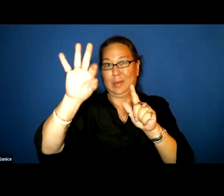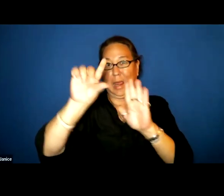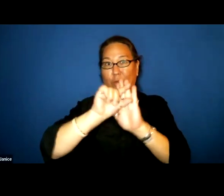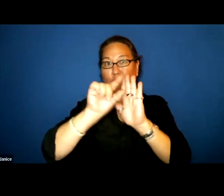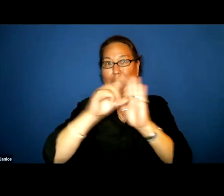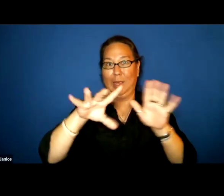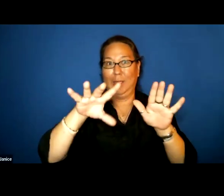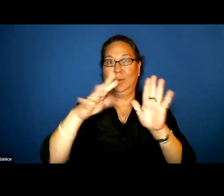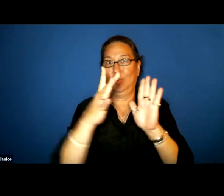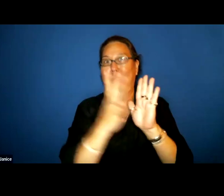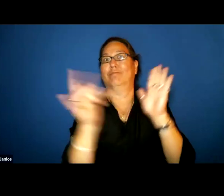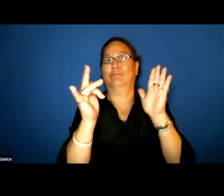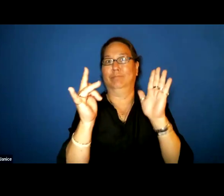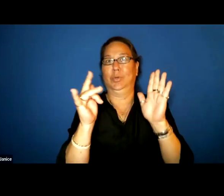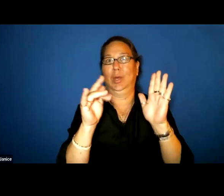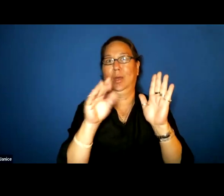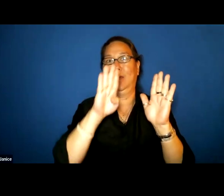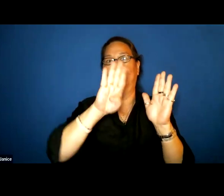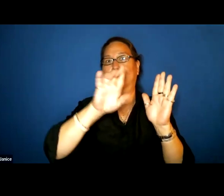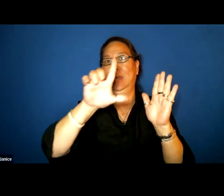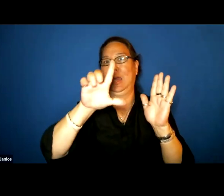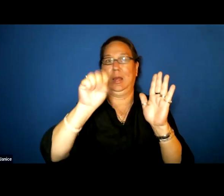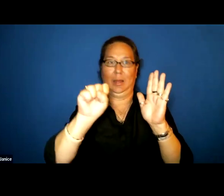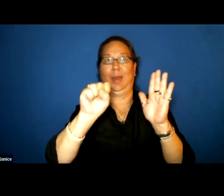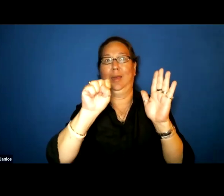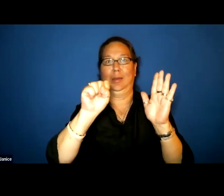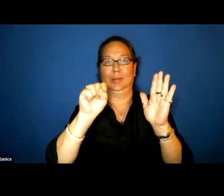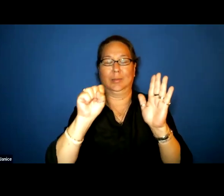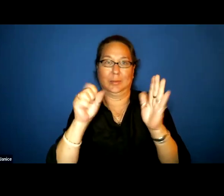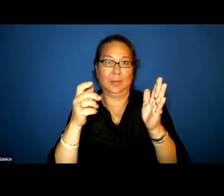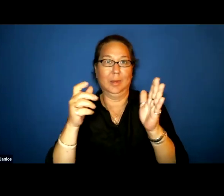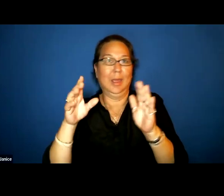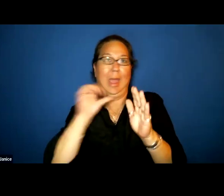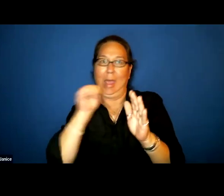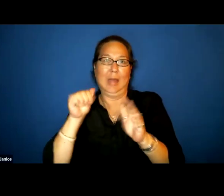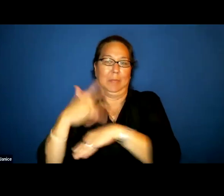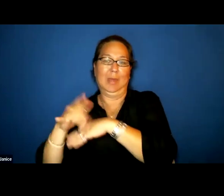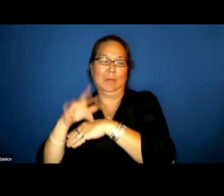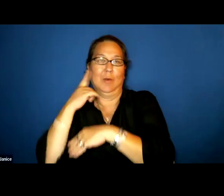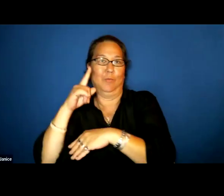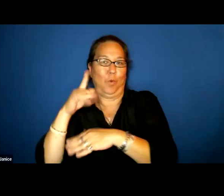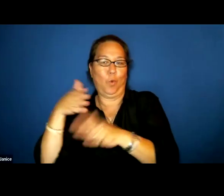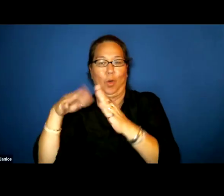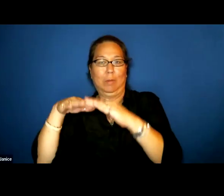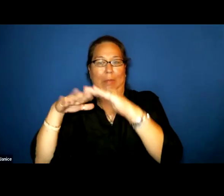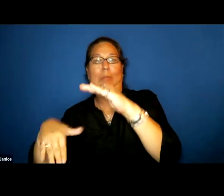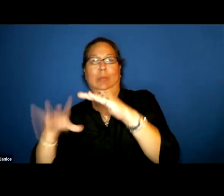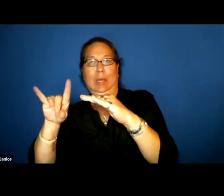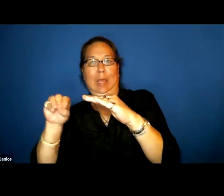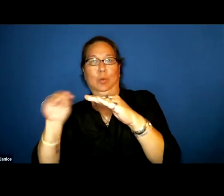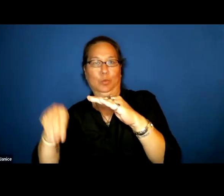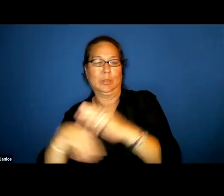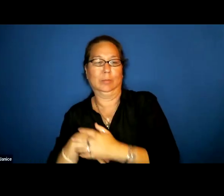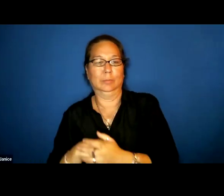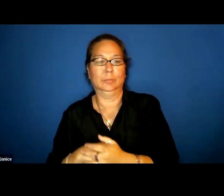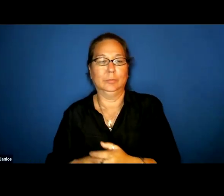I know that in some of the information sessions, November was named as a critical date, as that is a date that students from